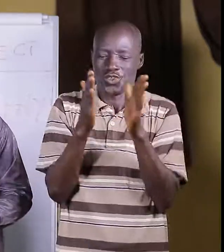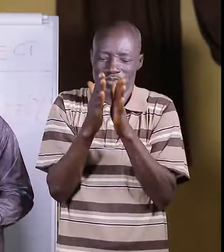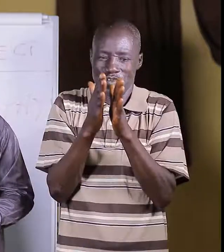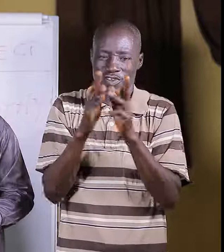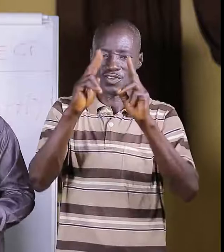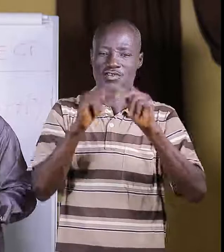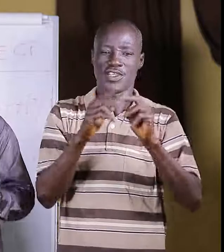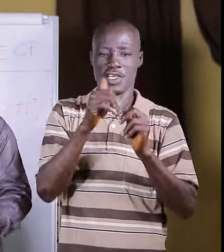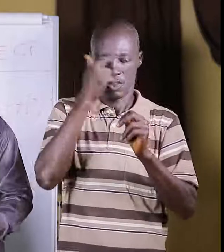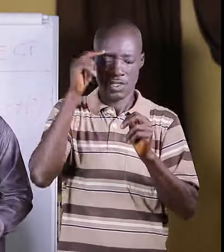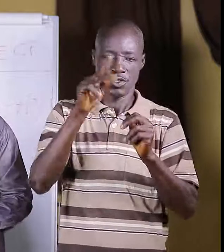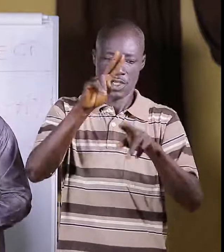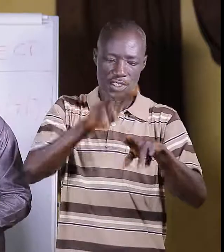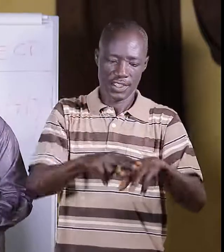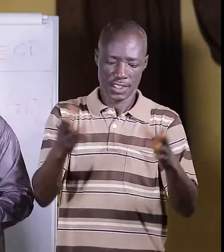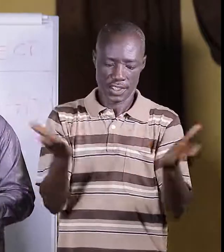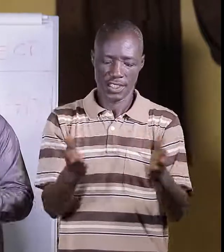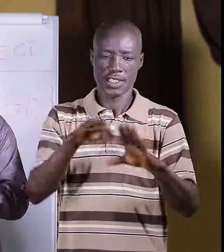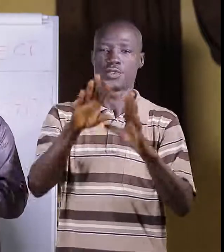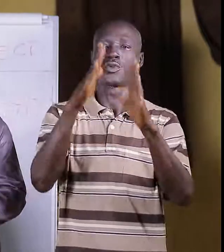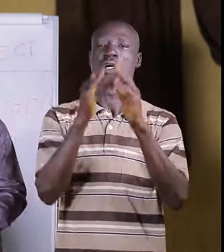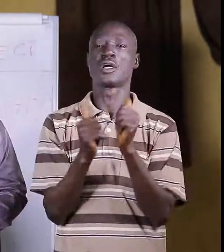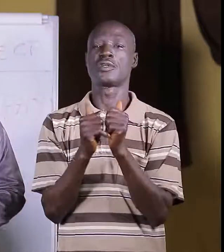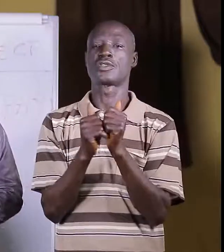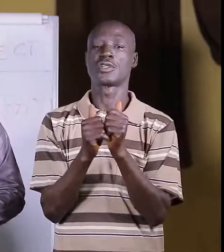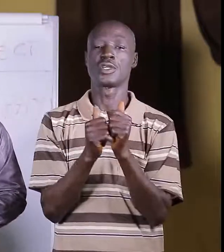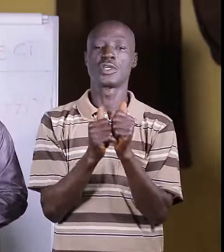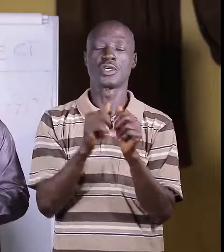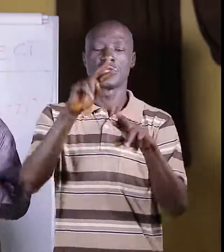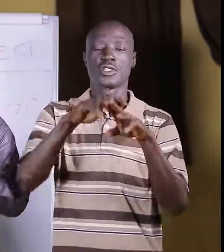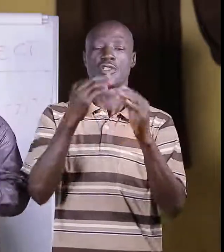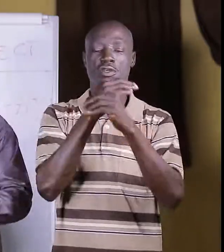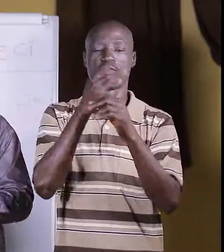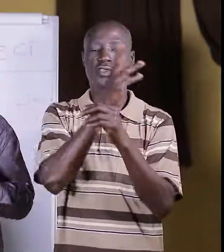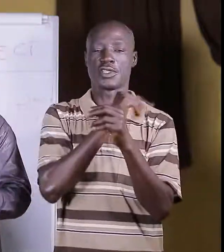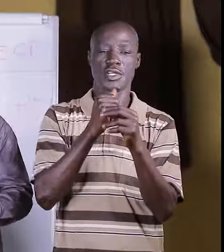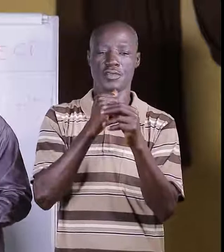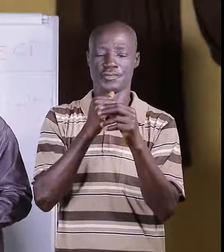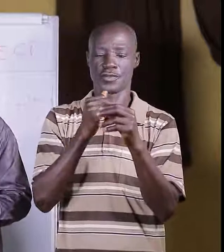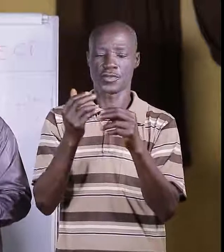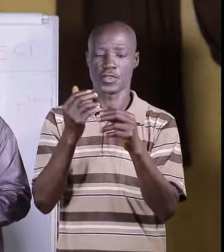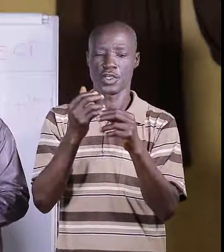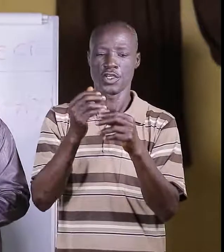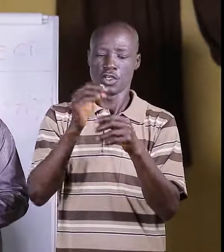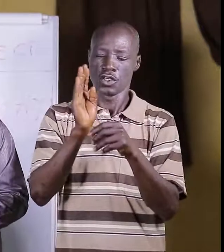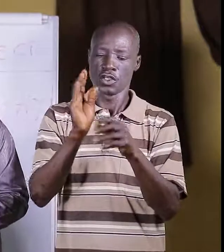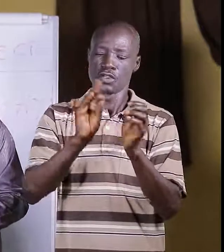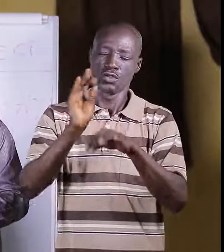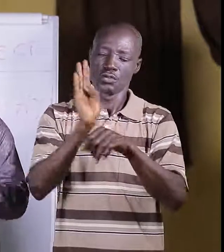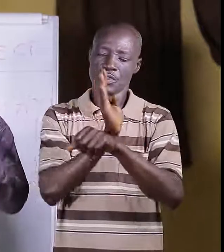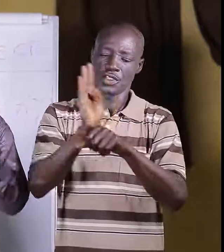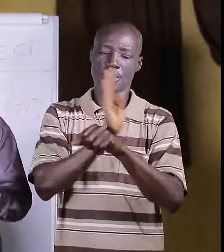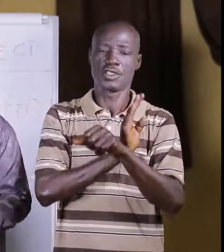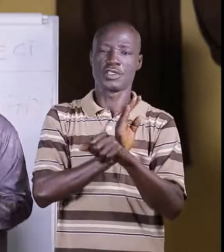village, because you can sit in your house, you can sit in your office and carry out business